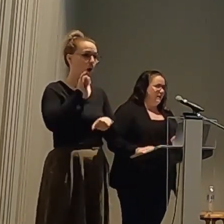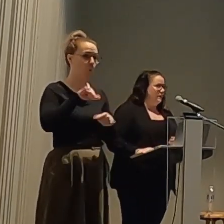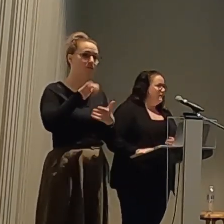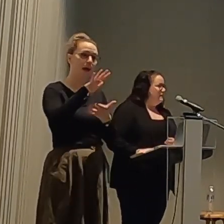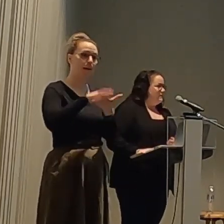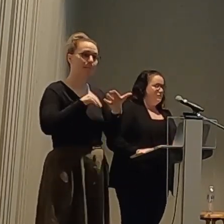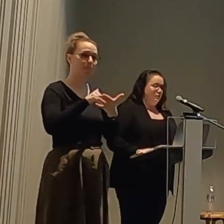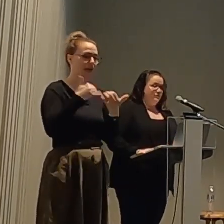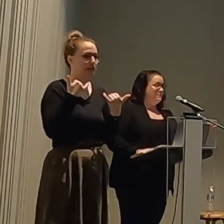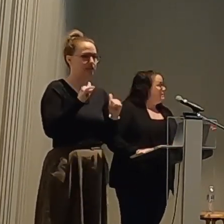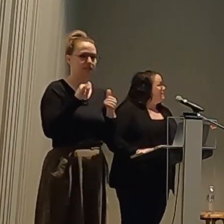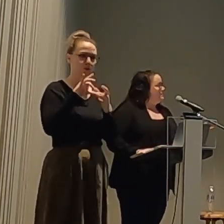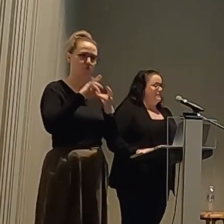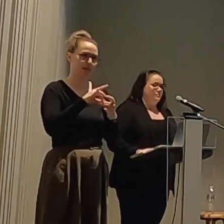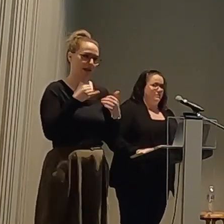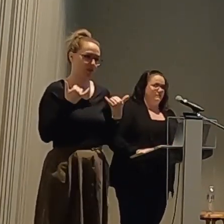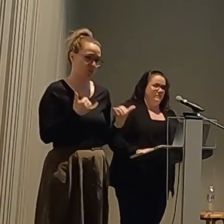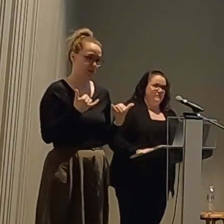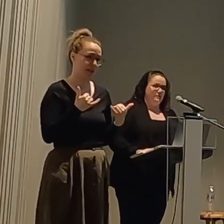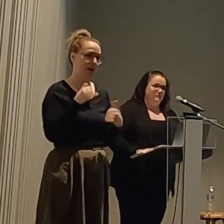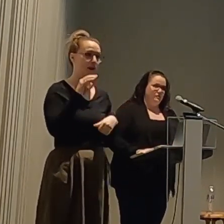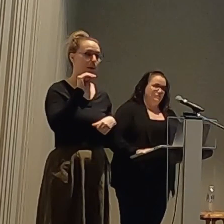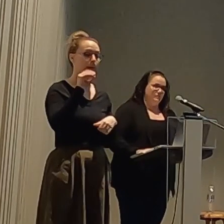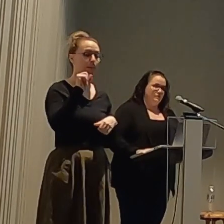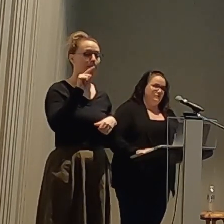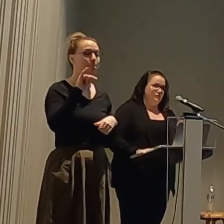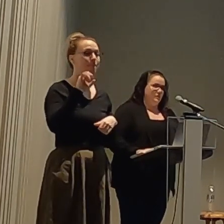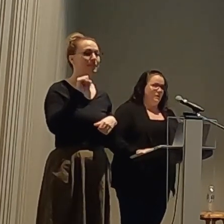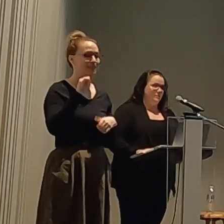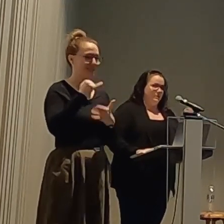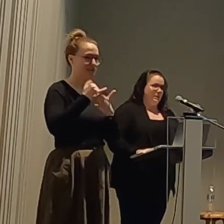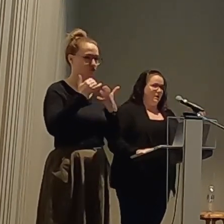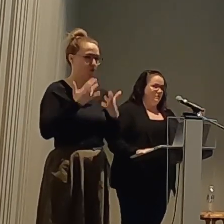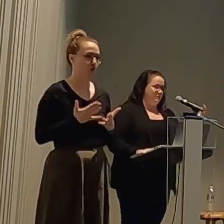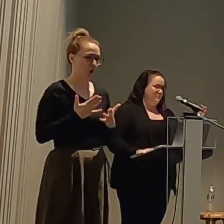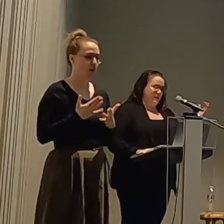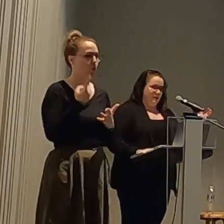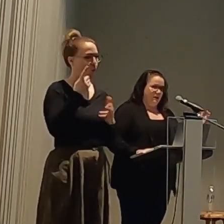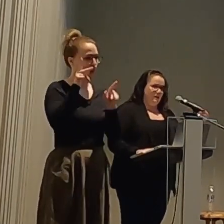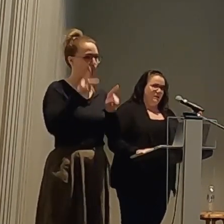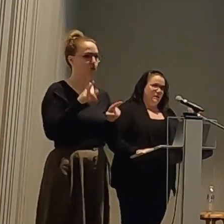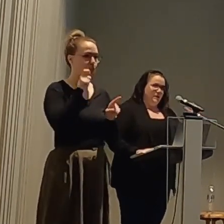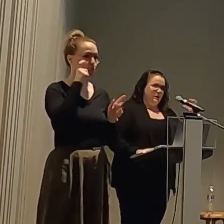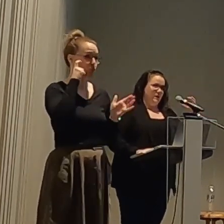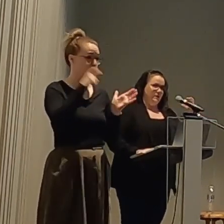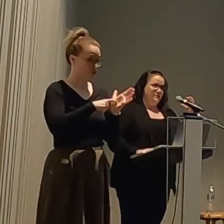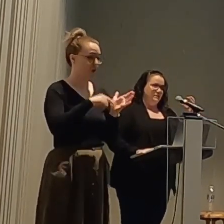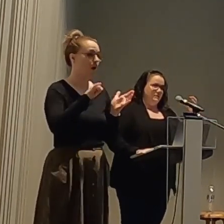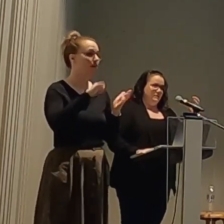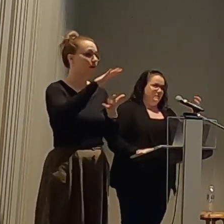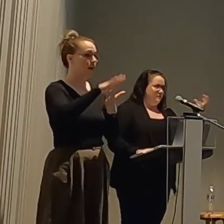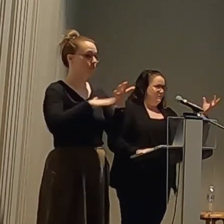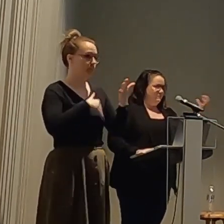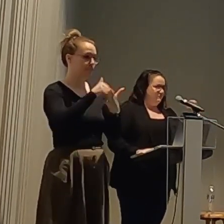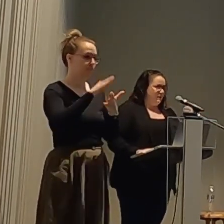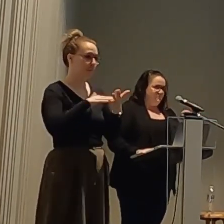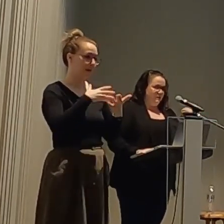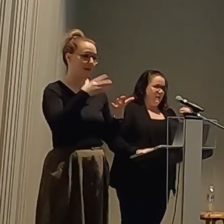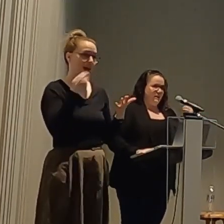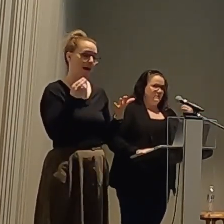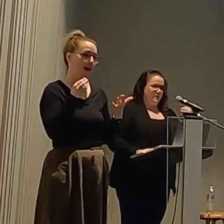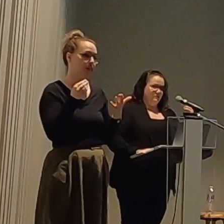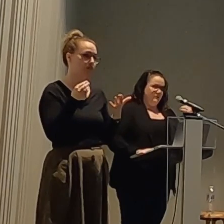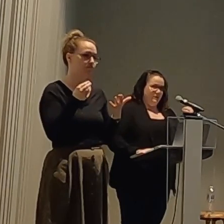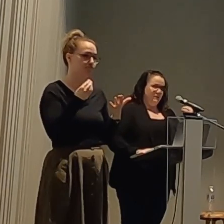relevant today. Sophie Matisse is one of those individuals who saw the Picasso painting and